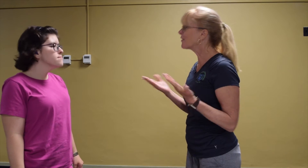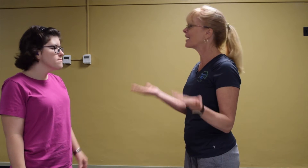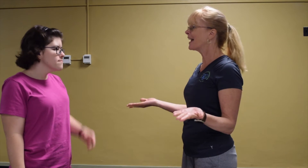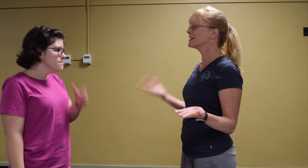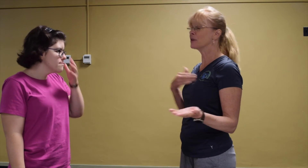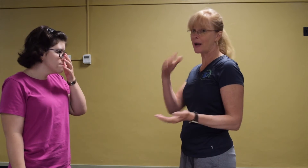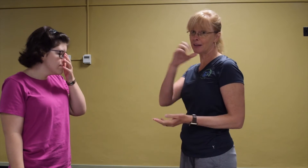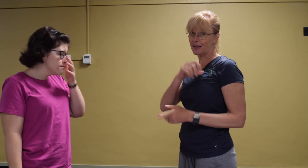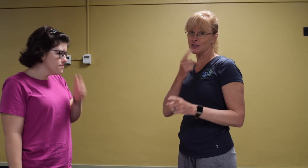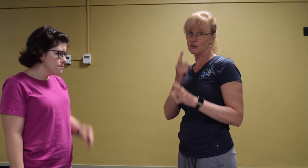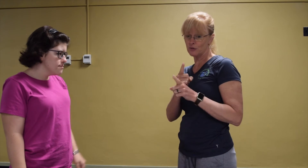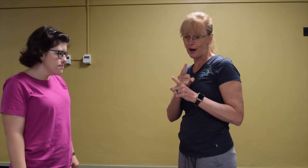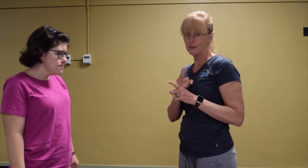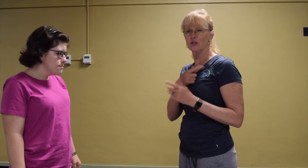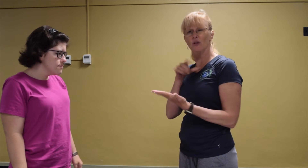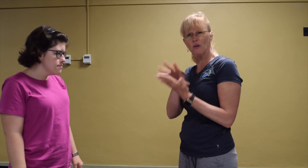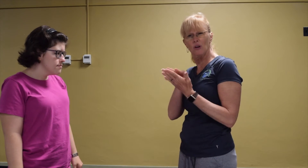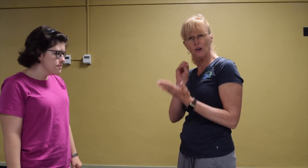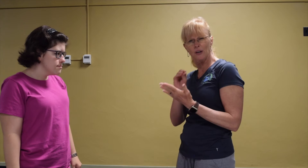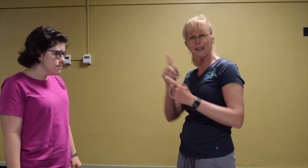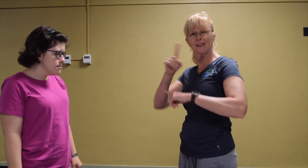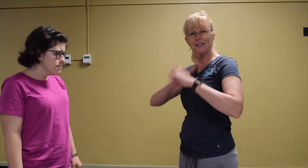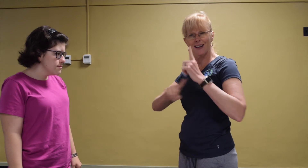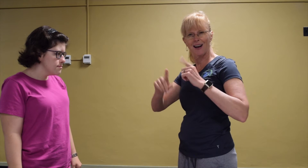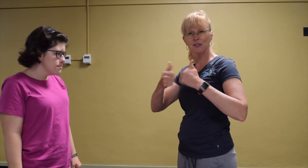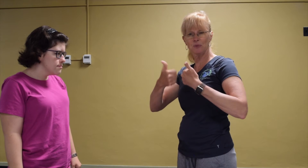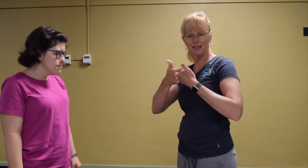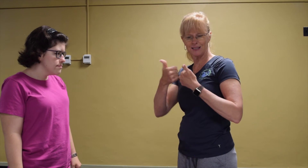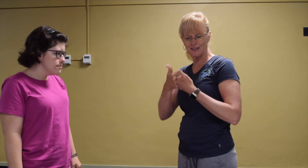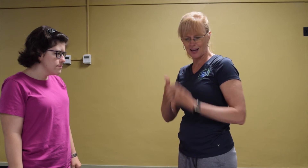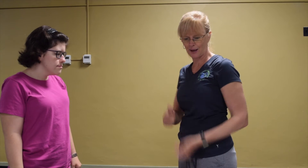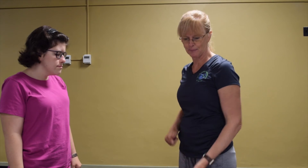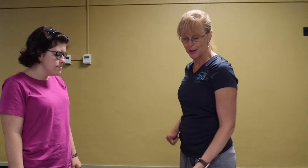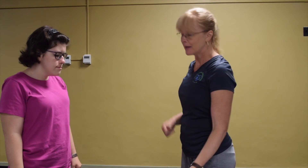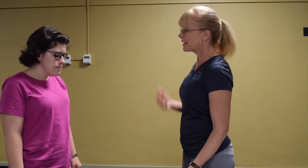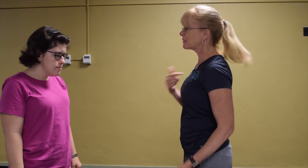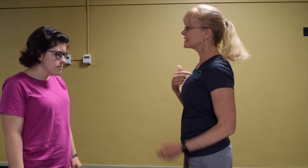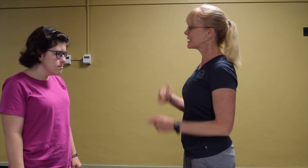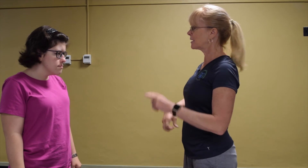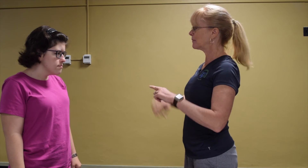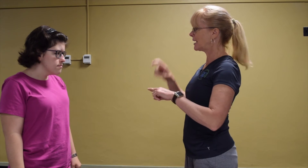Okay, so I guessed it right. So they're learning the signs with this game. Now I'm going to sign mine.